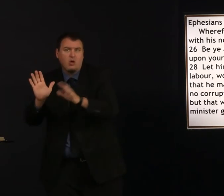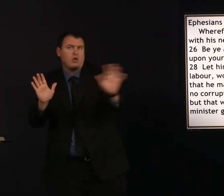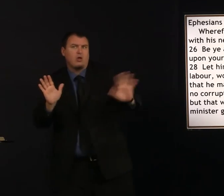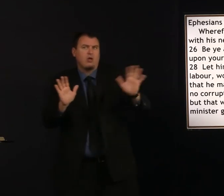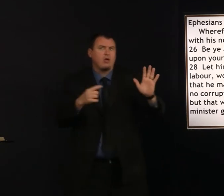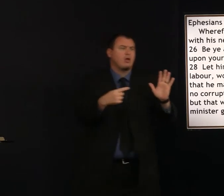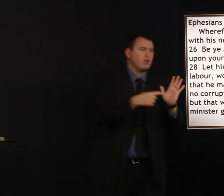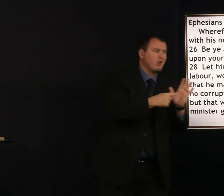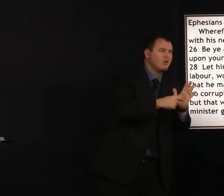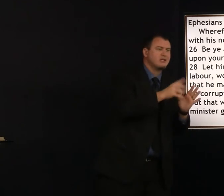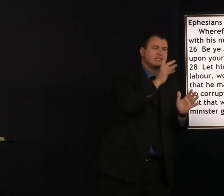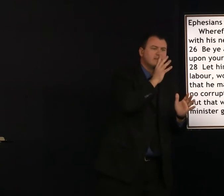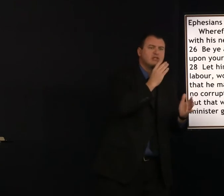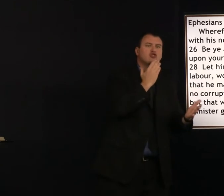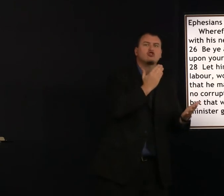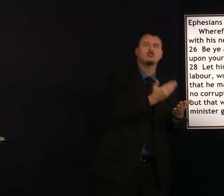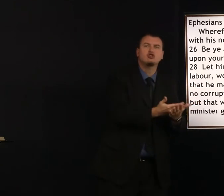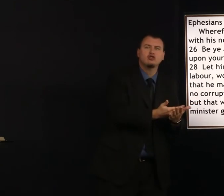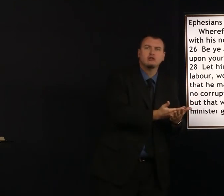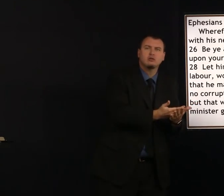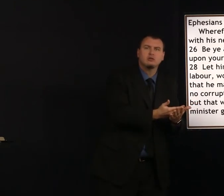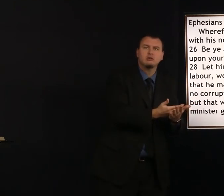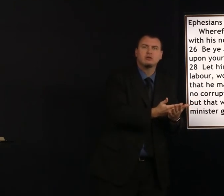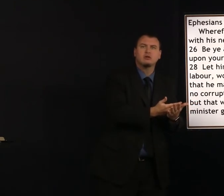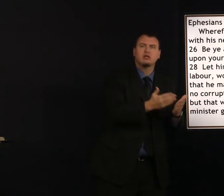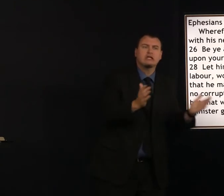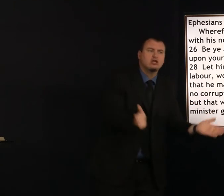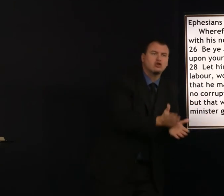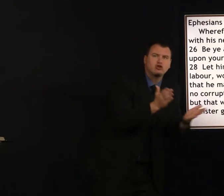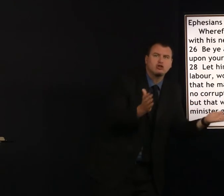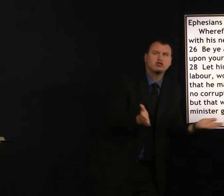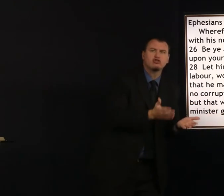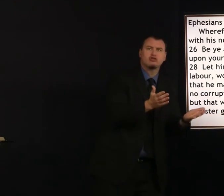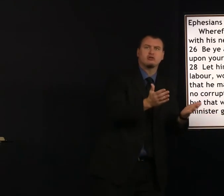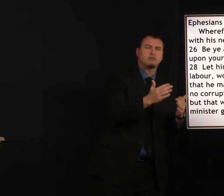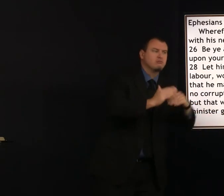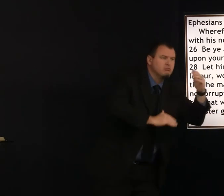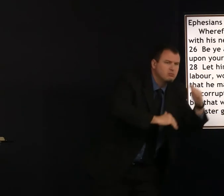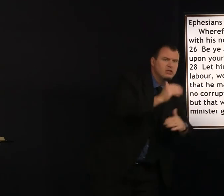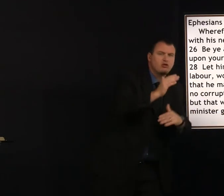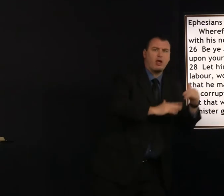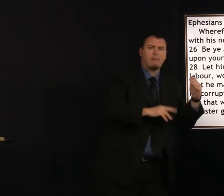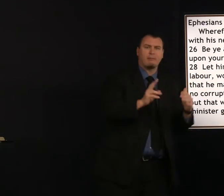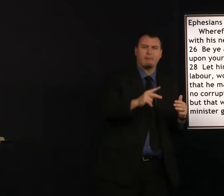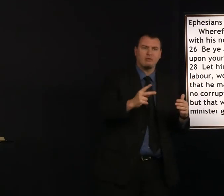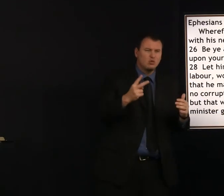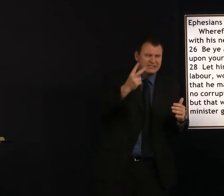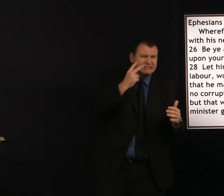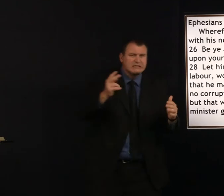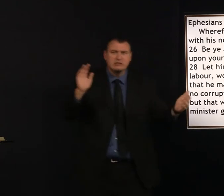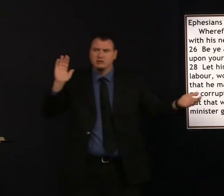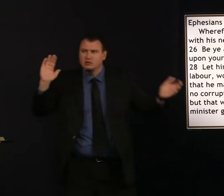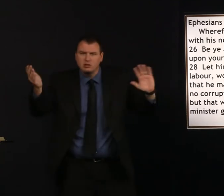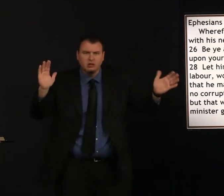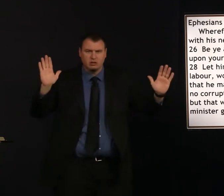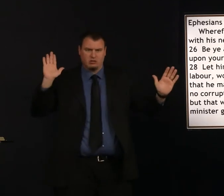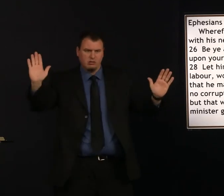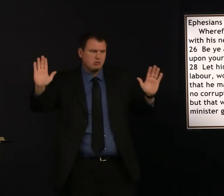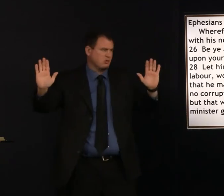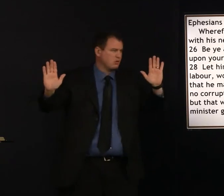things, say good things. Encouraging things. Build people up.